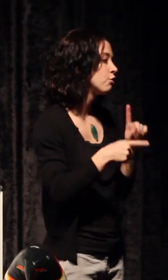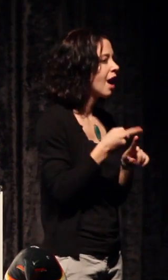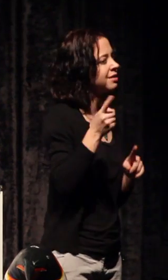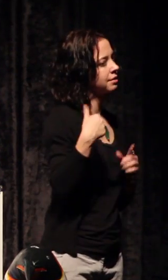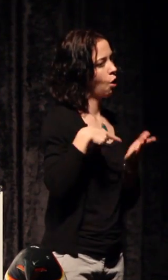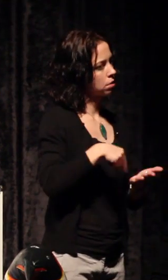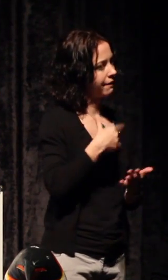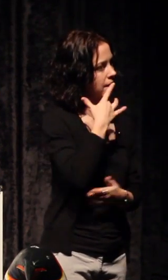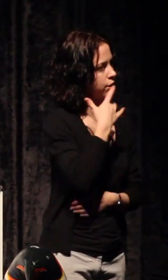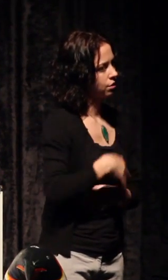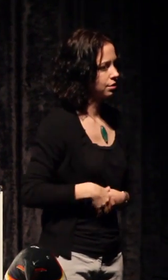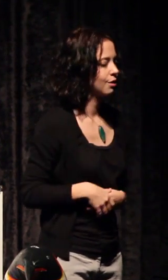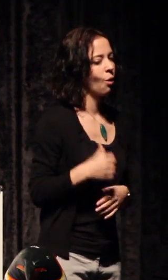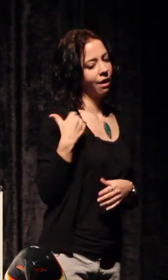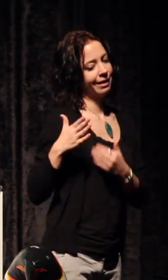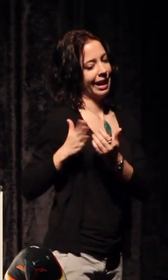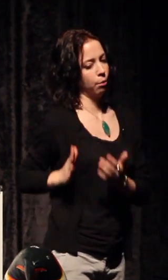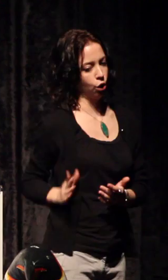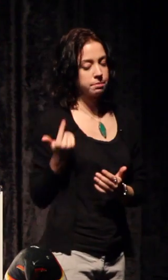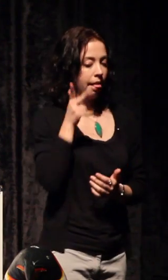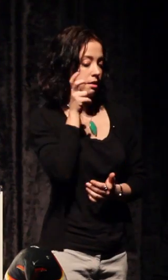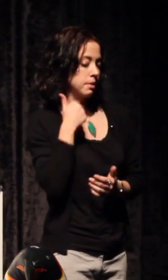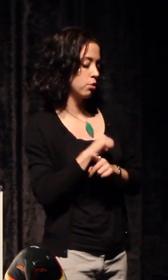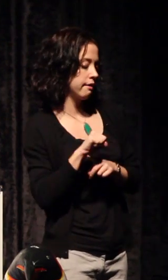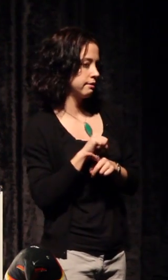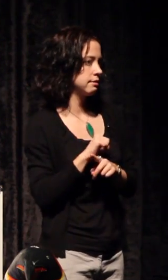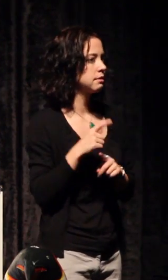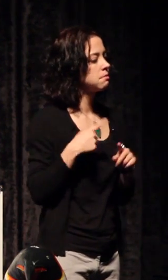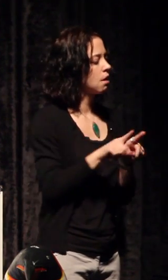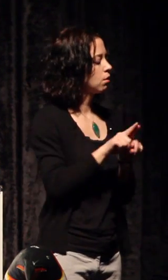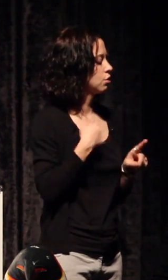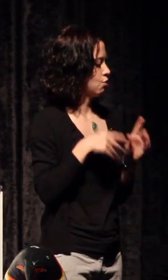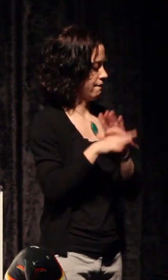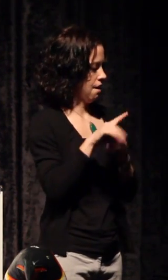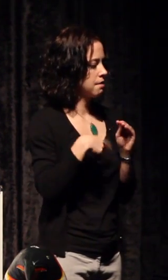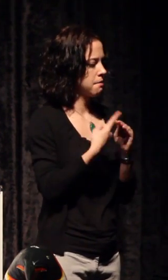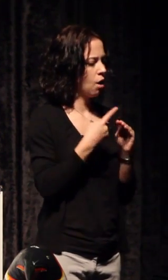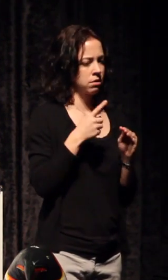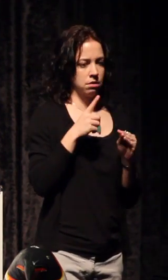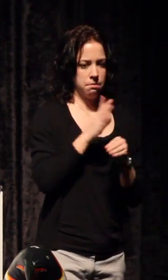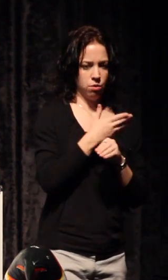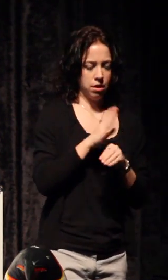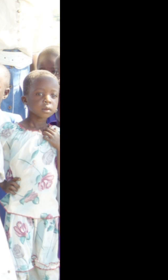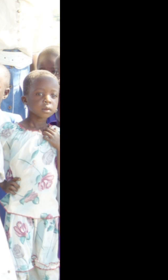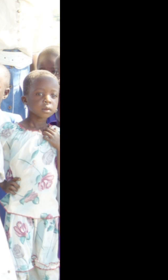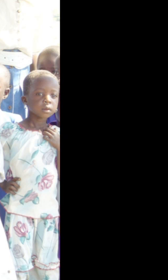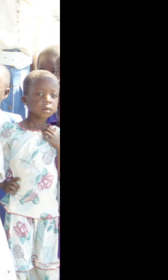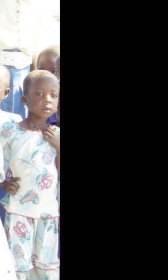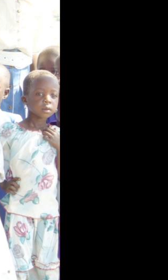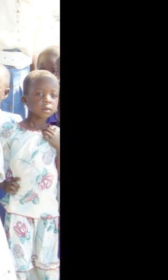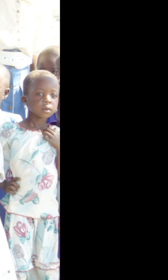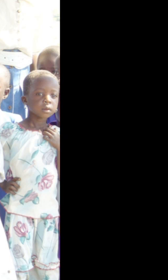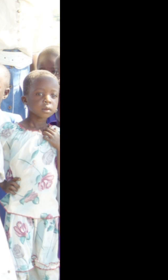to your practice. But another feature is that you're going to find out more about the music you're playing. We're going to play Zimbabwean or Southern African music, and one of our band